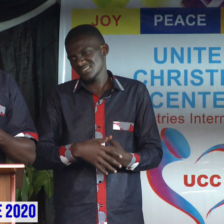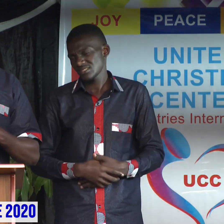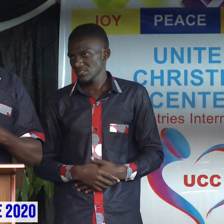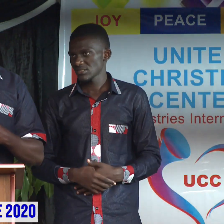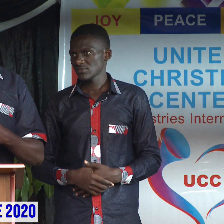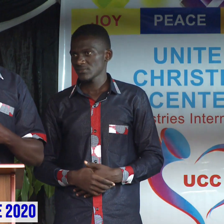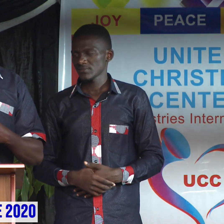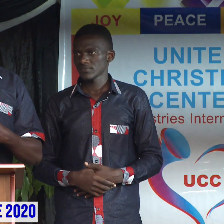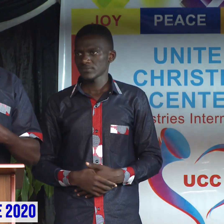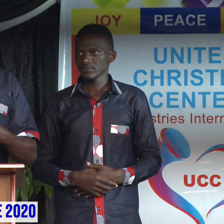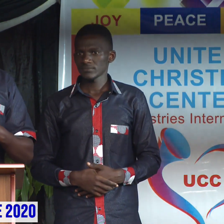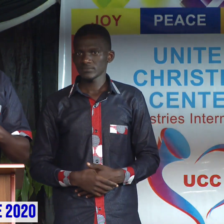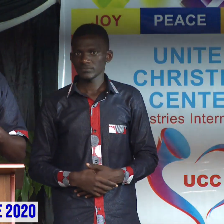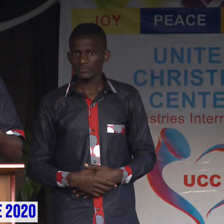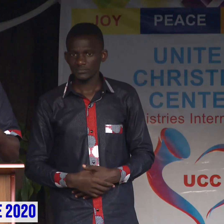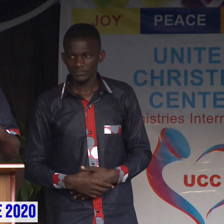it.